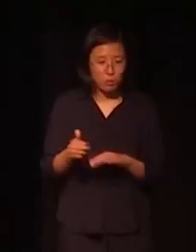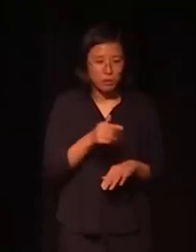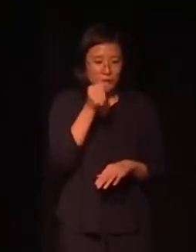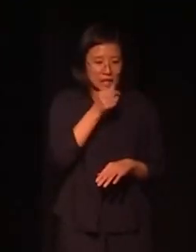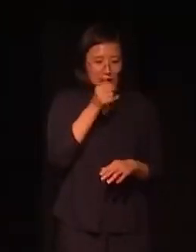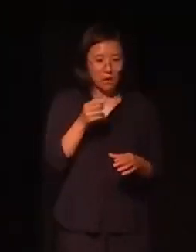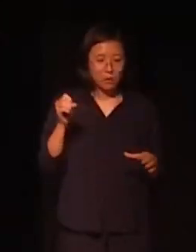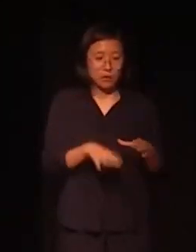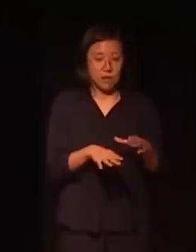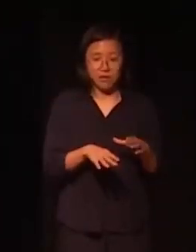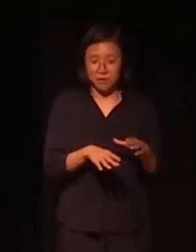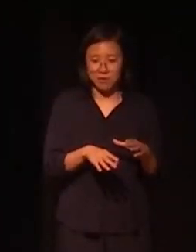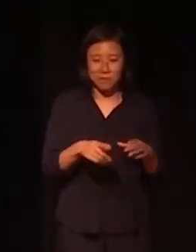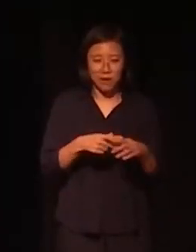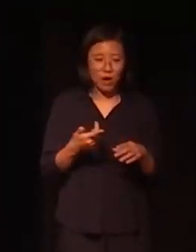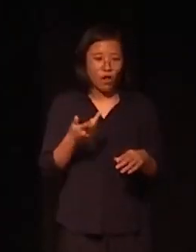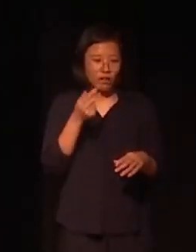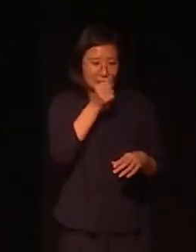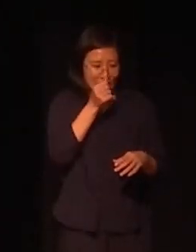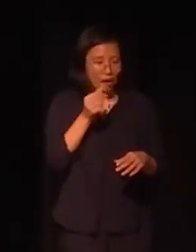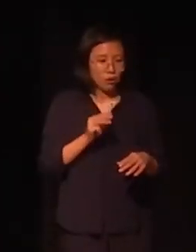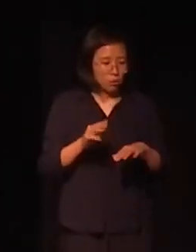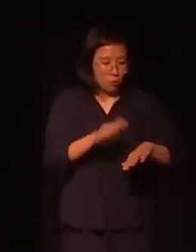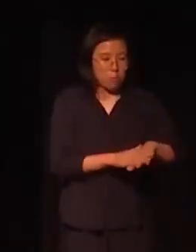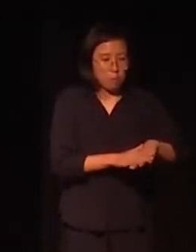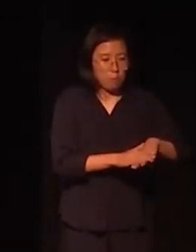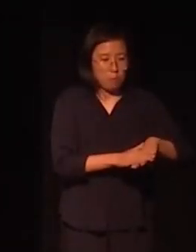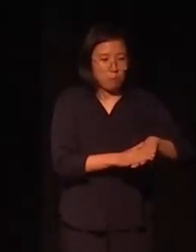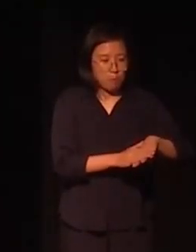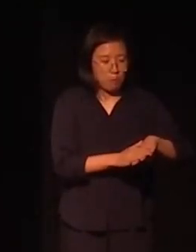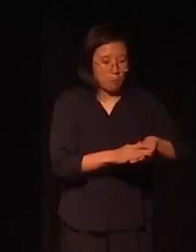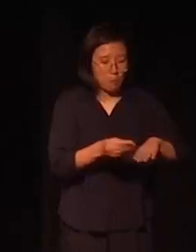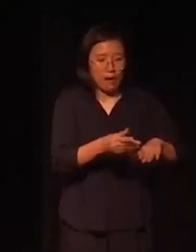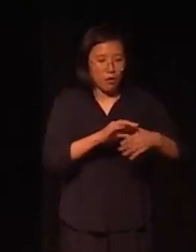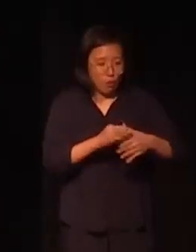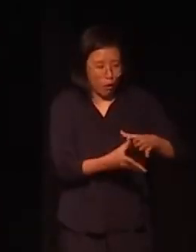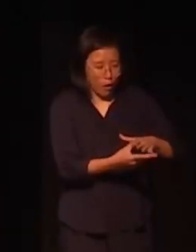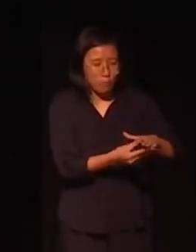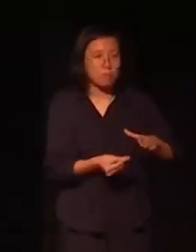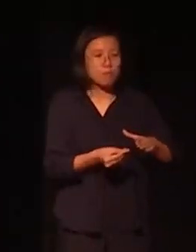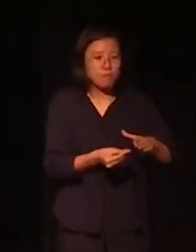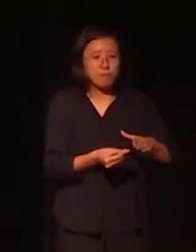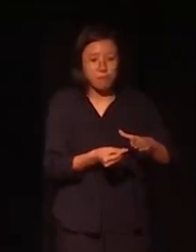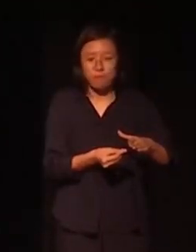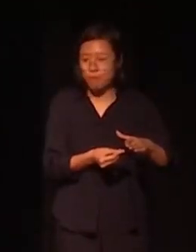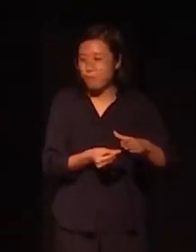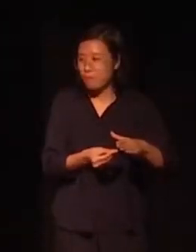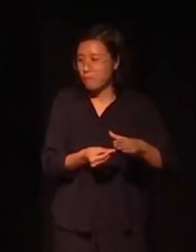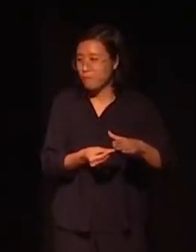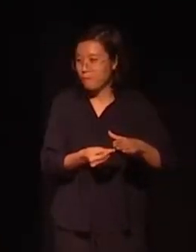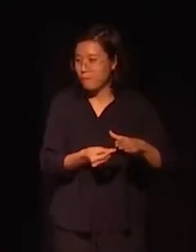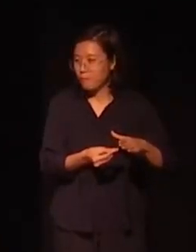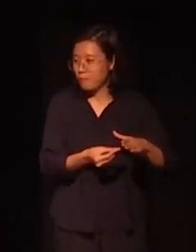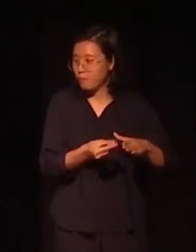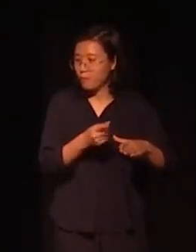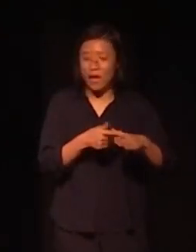sauce or some oil to do the soaking, which means we often have this gobi in oil, meaning